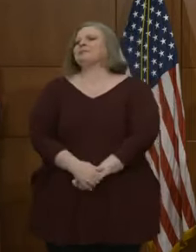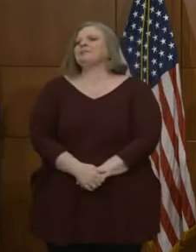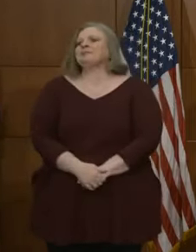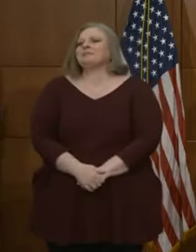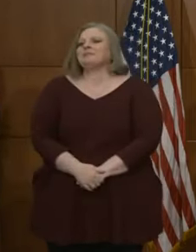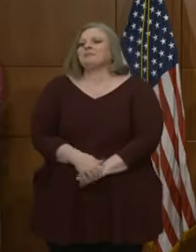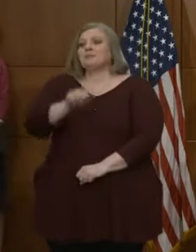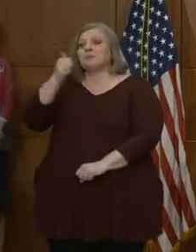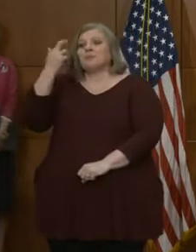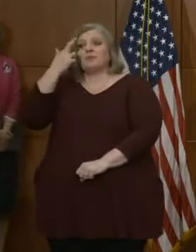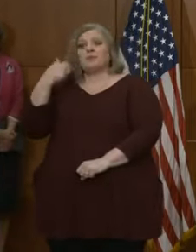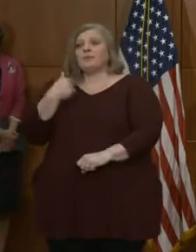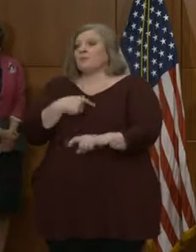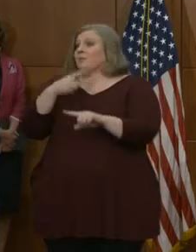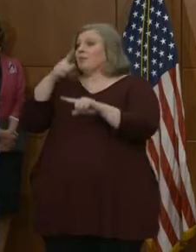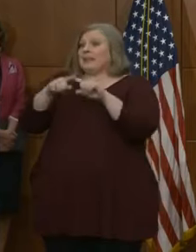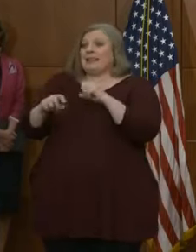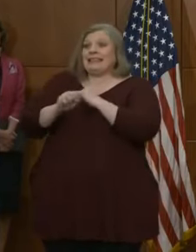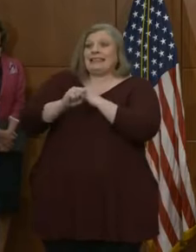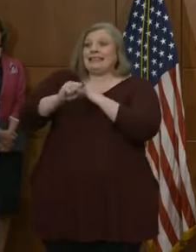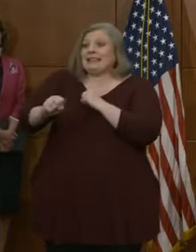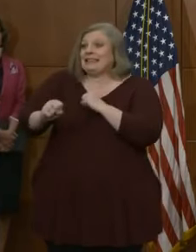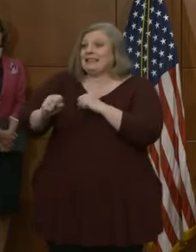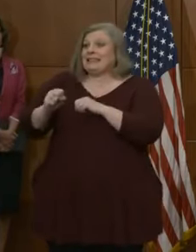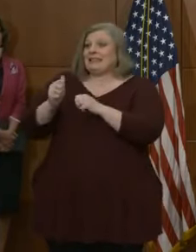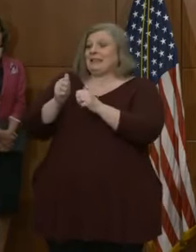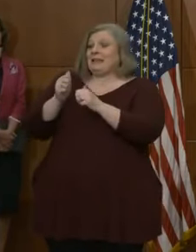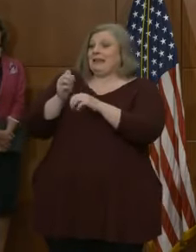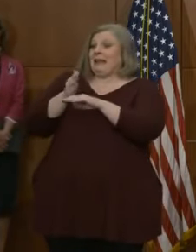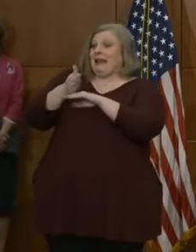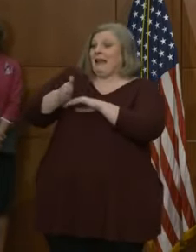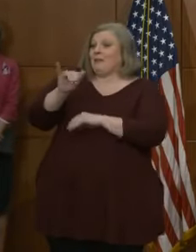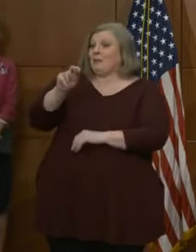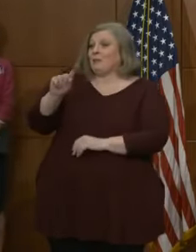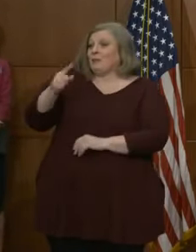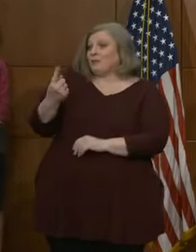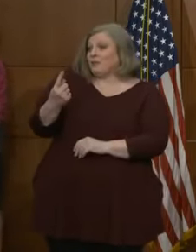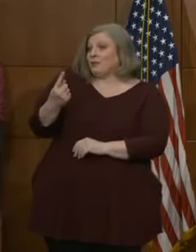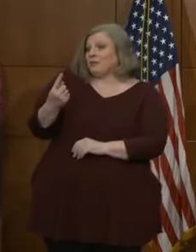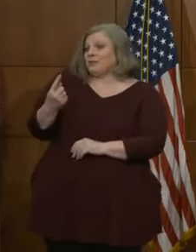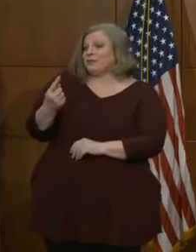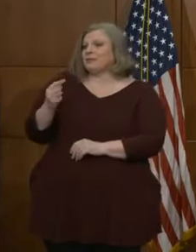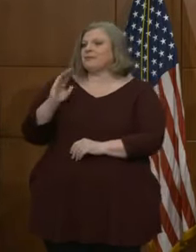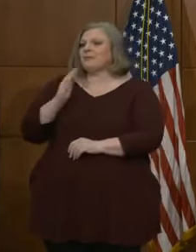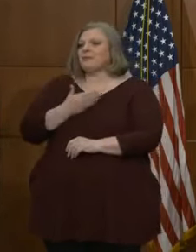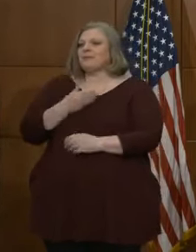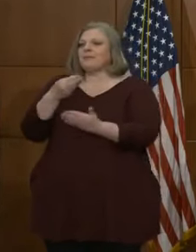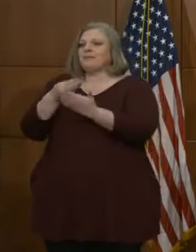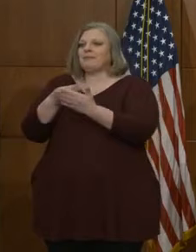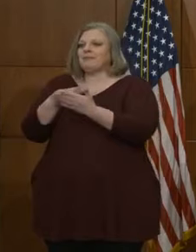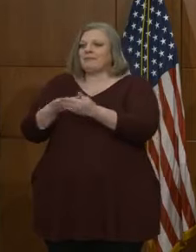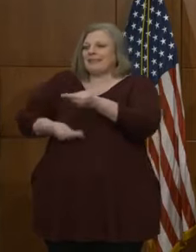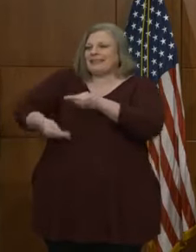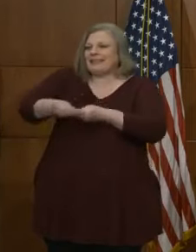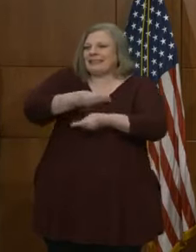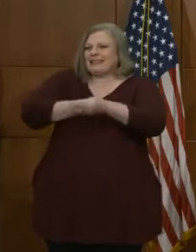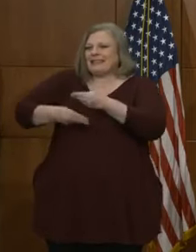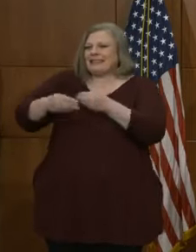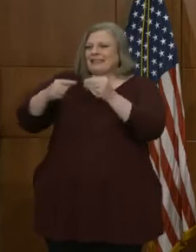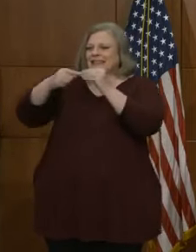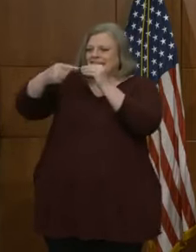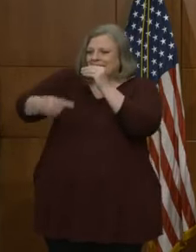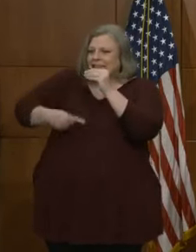able to extend it past June the 1st is that our cycle, our budget cycle ends on June the